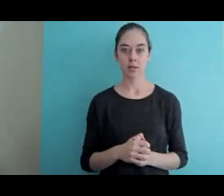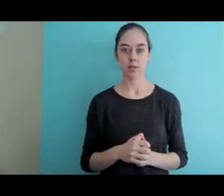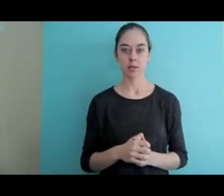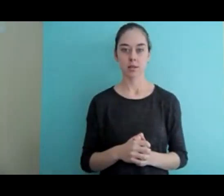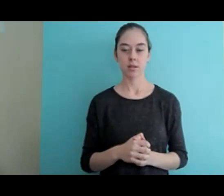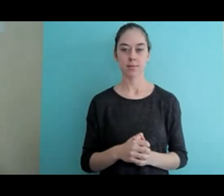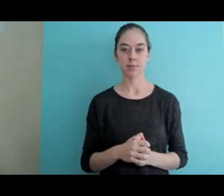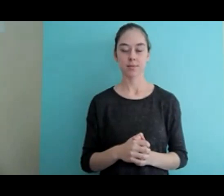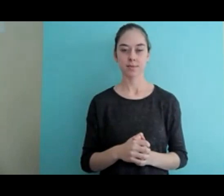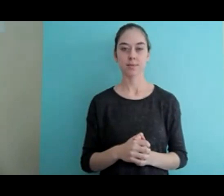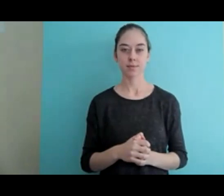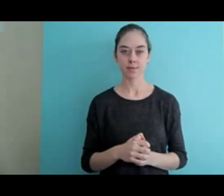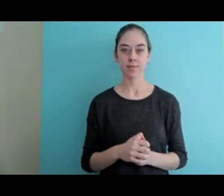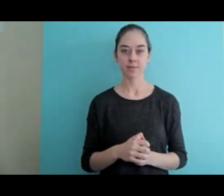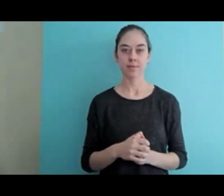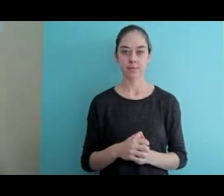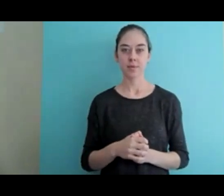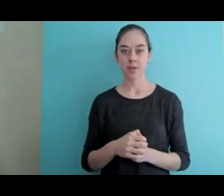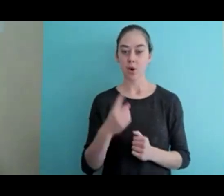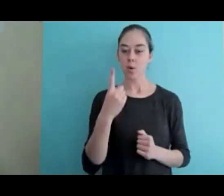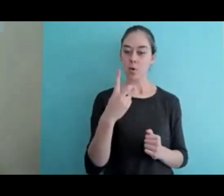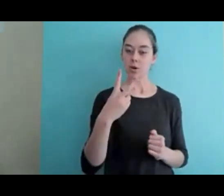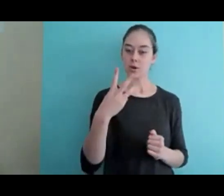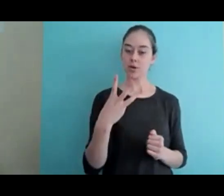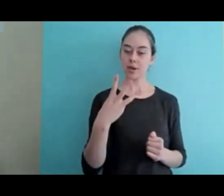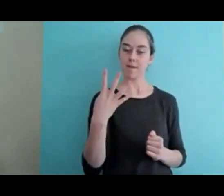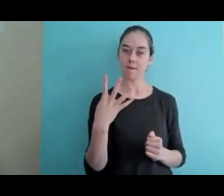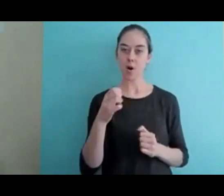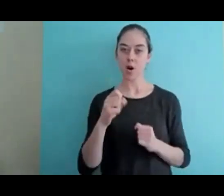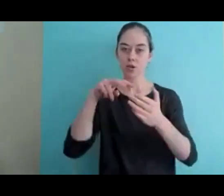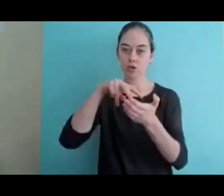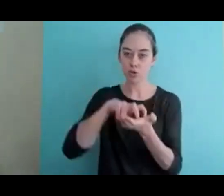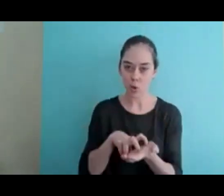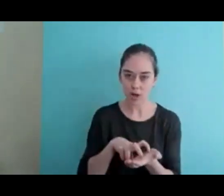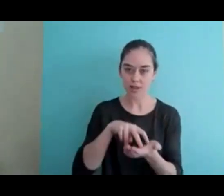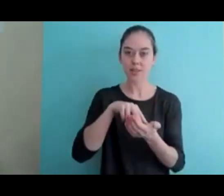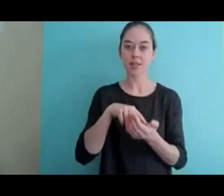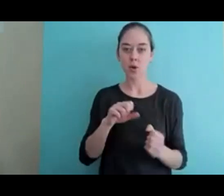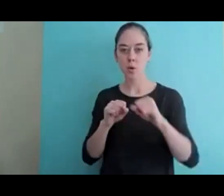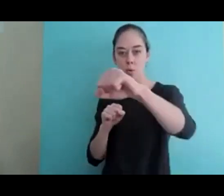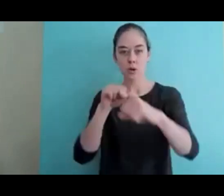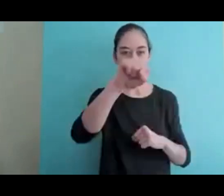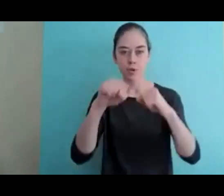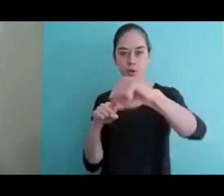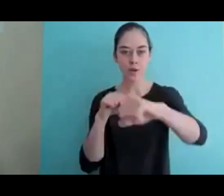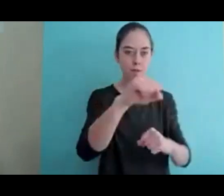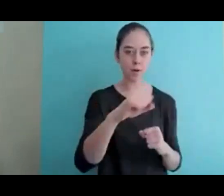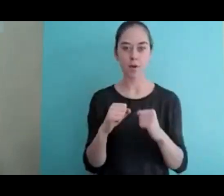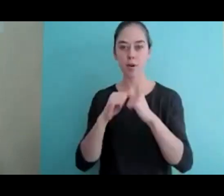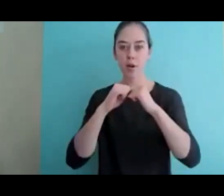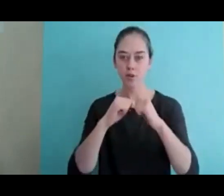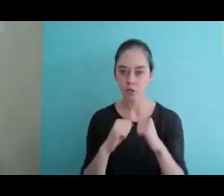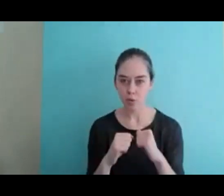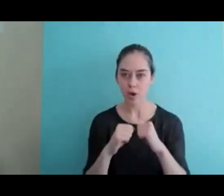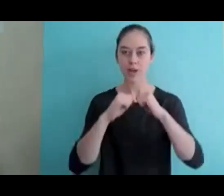down. One, two, three, four, squat down. Let's go. One, two, three, four, squat down. Very good. One, two, three,